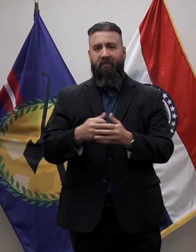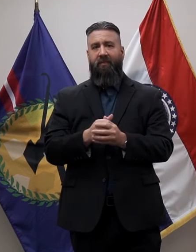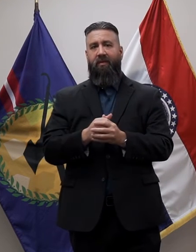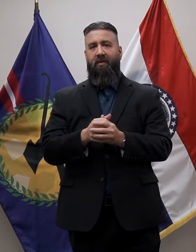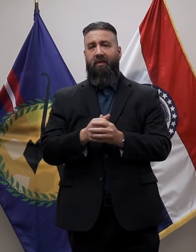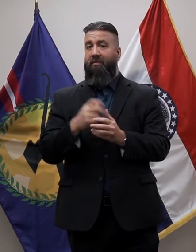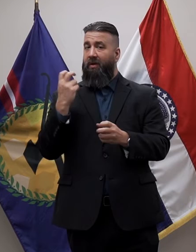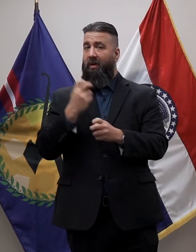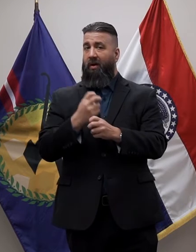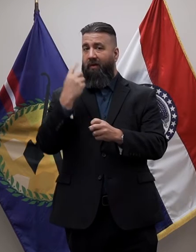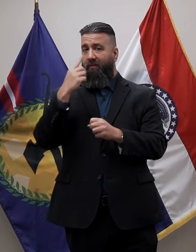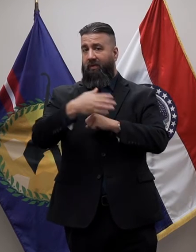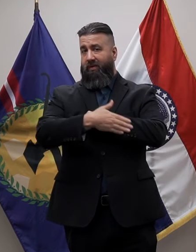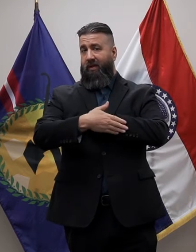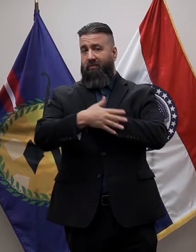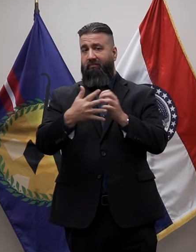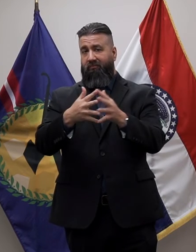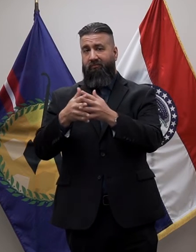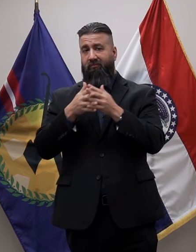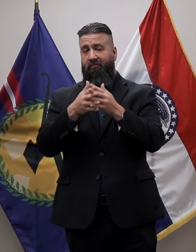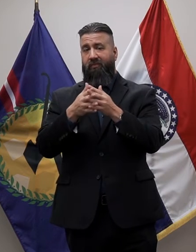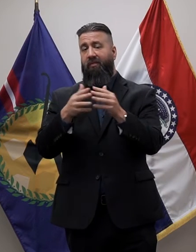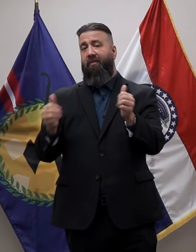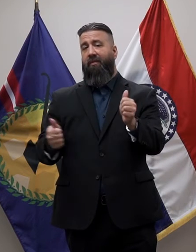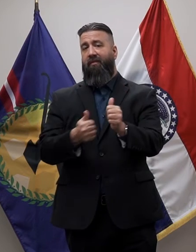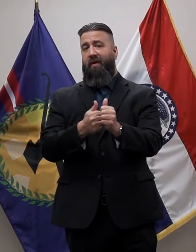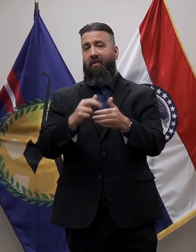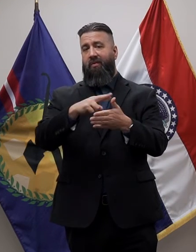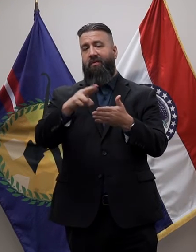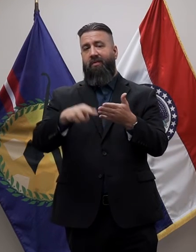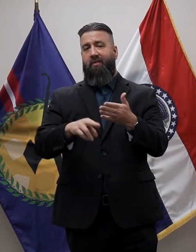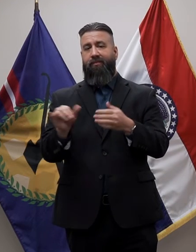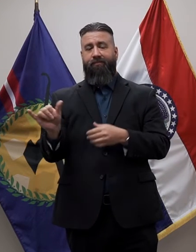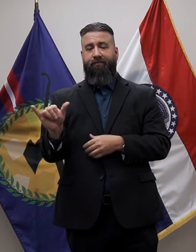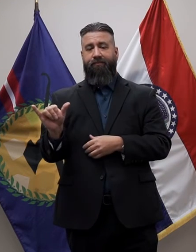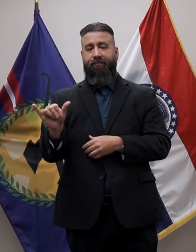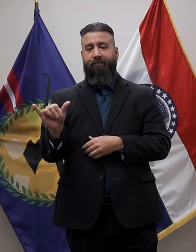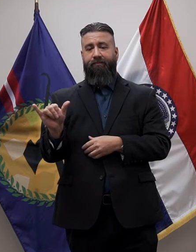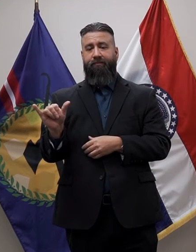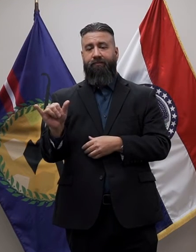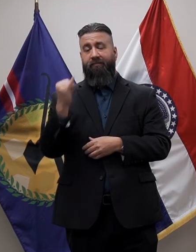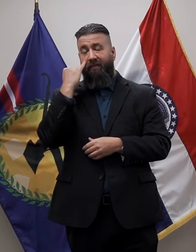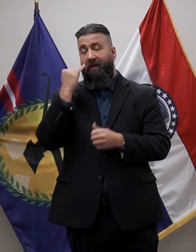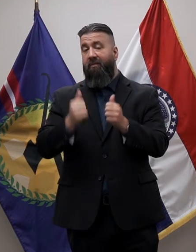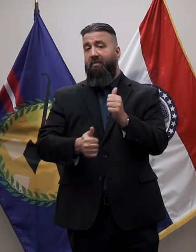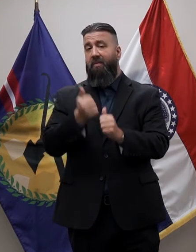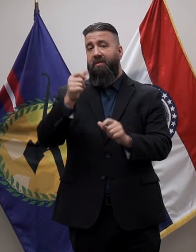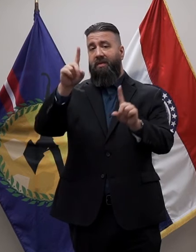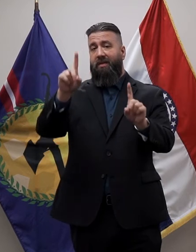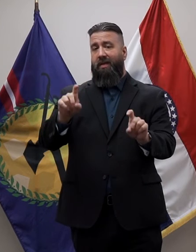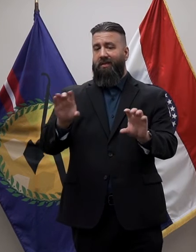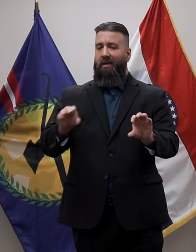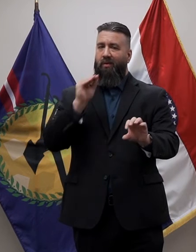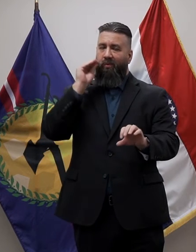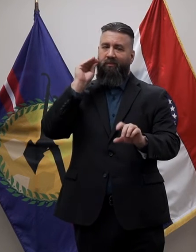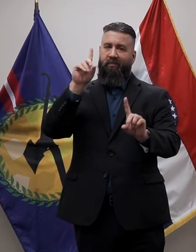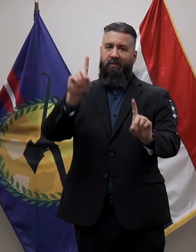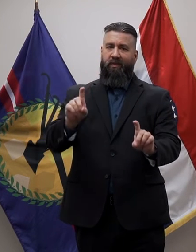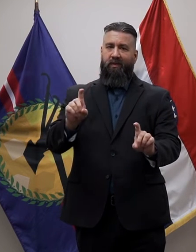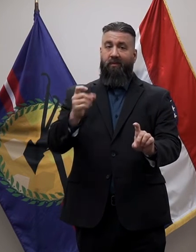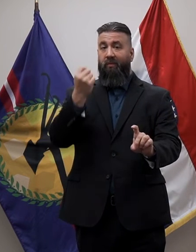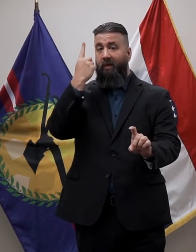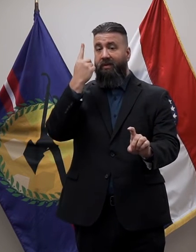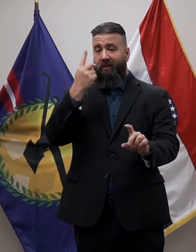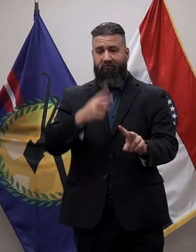our country to track the caseloads if most of the testing is done with at-home tests. So we understand the value